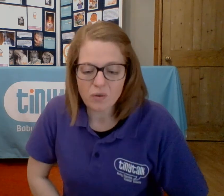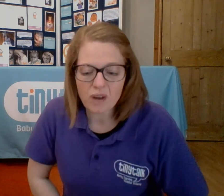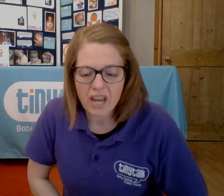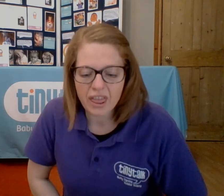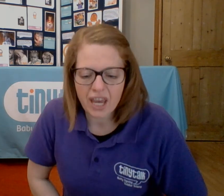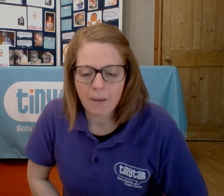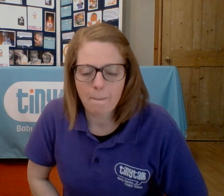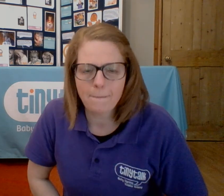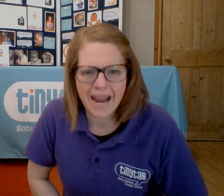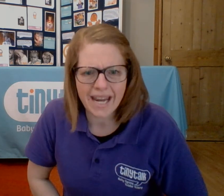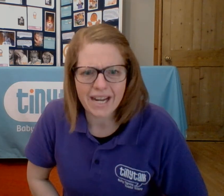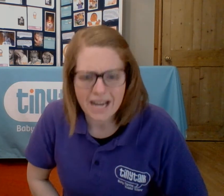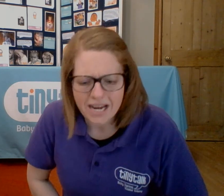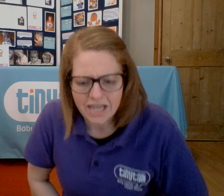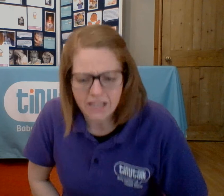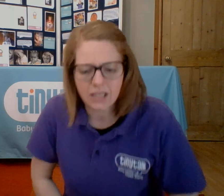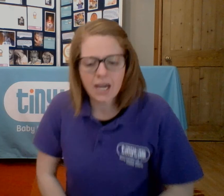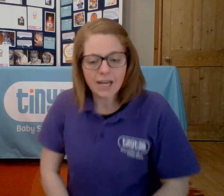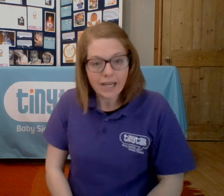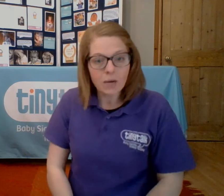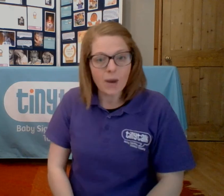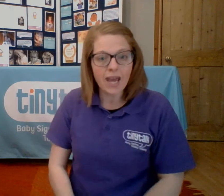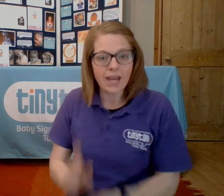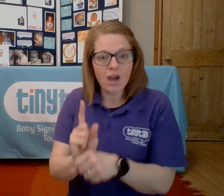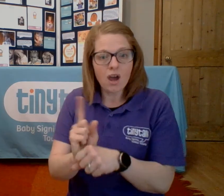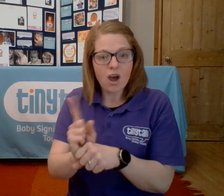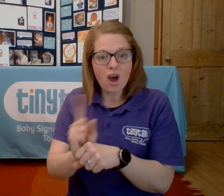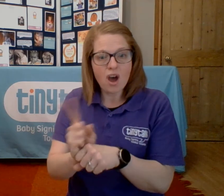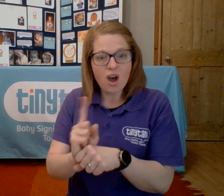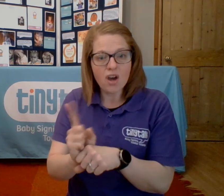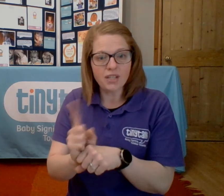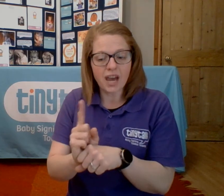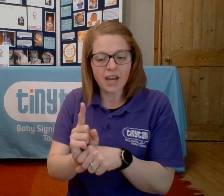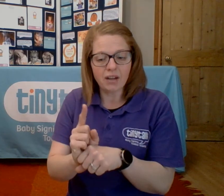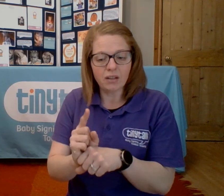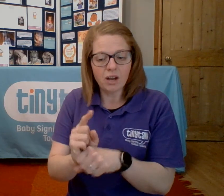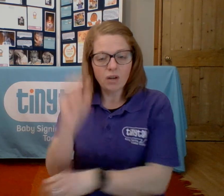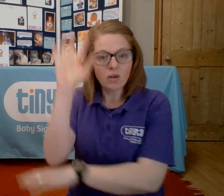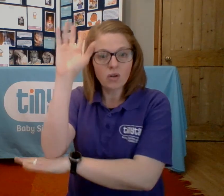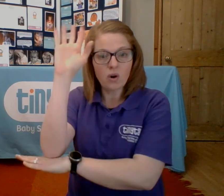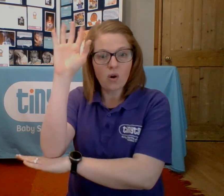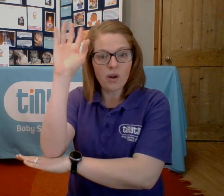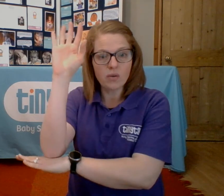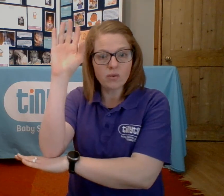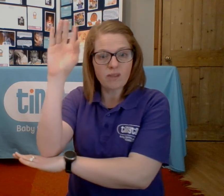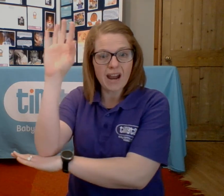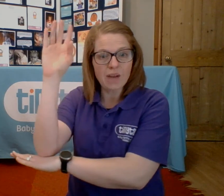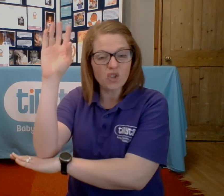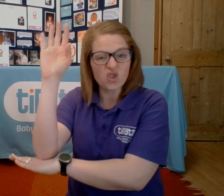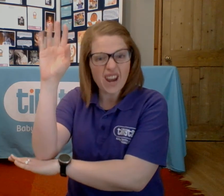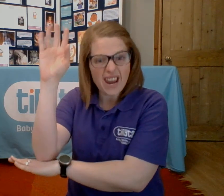great thick baggy knees. And anyway, her tail coils round